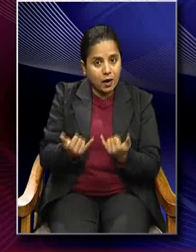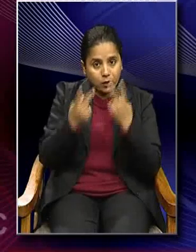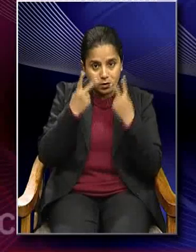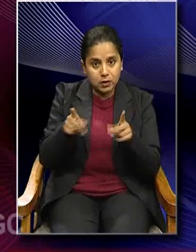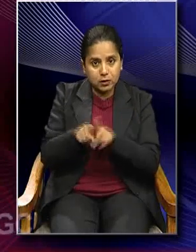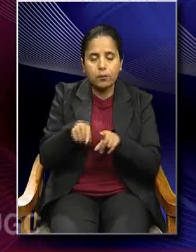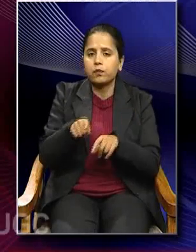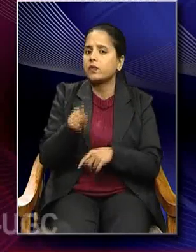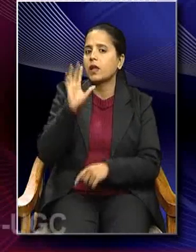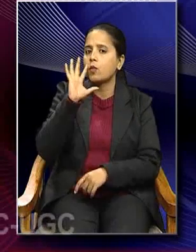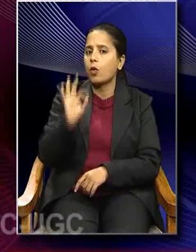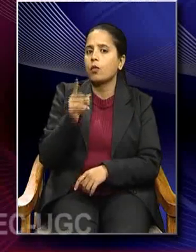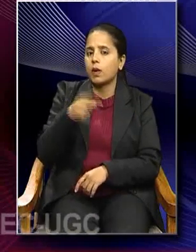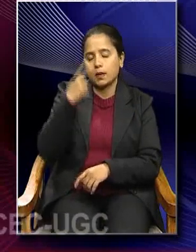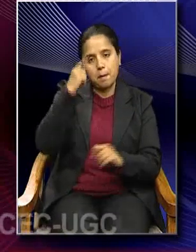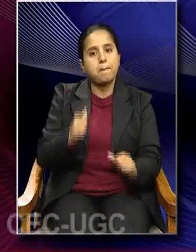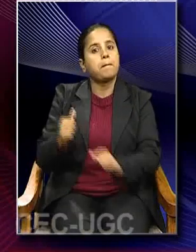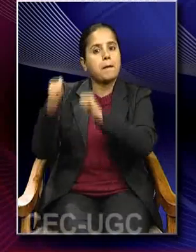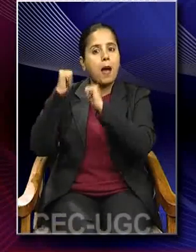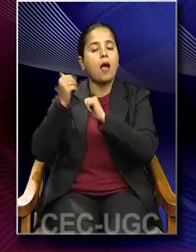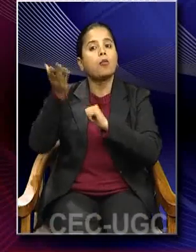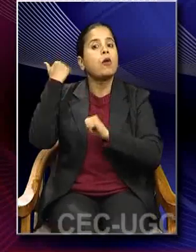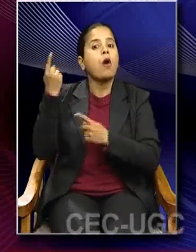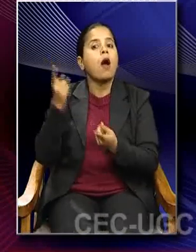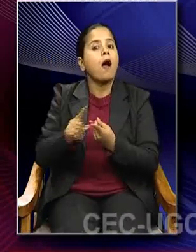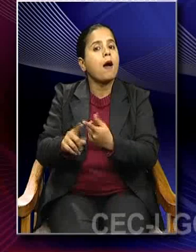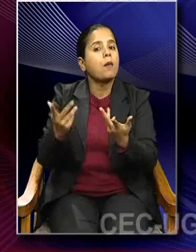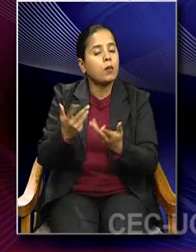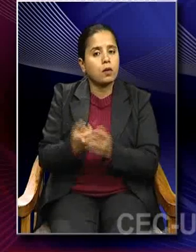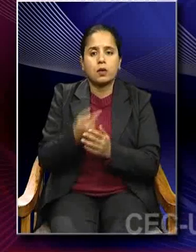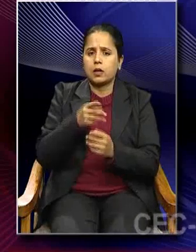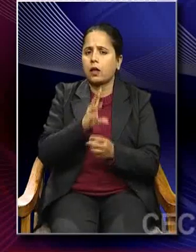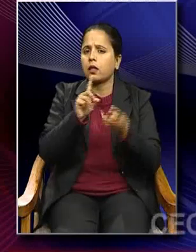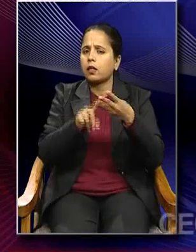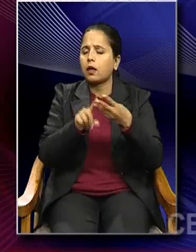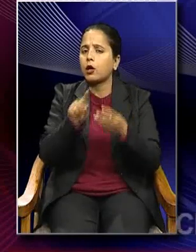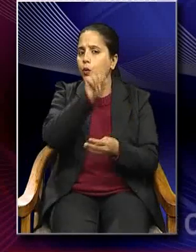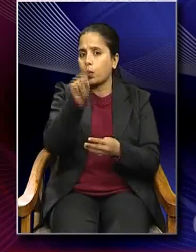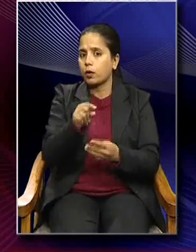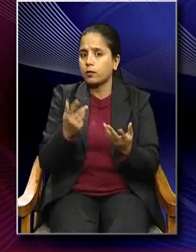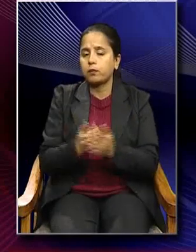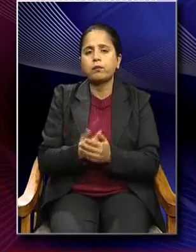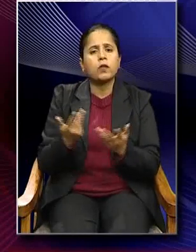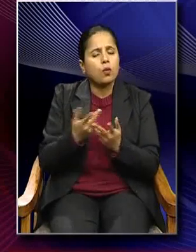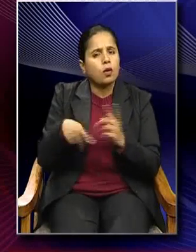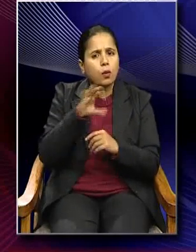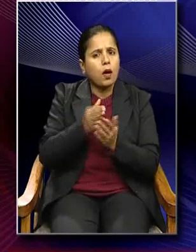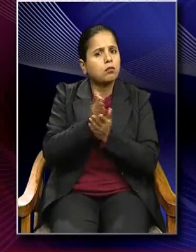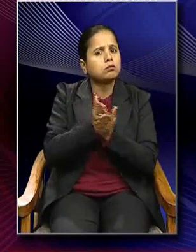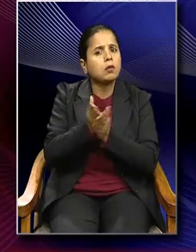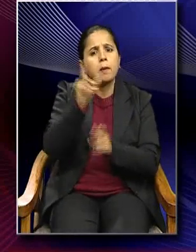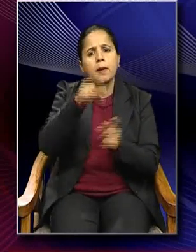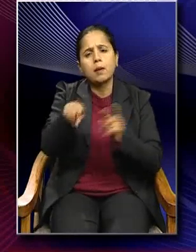it's important to go back to the past. The third question is, what kind of people